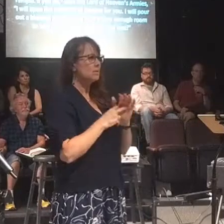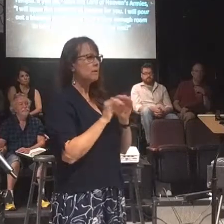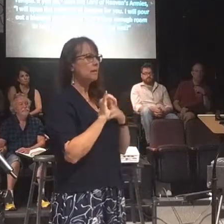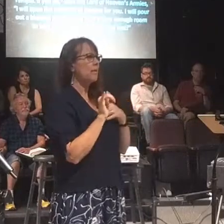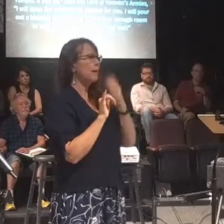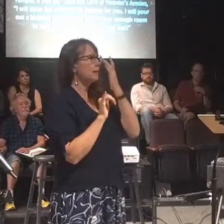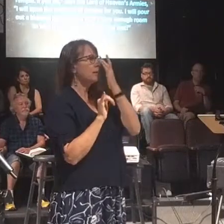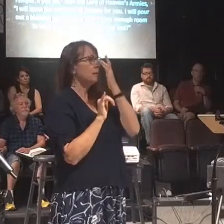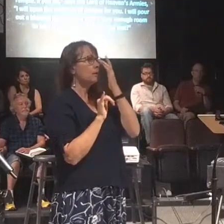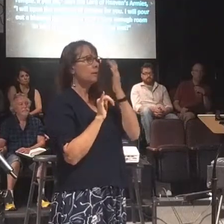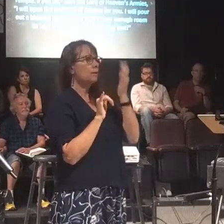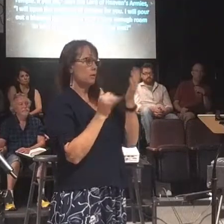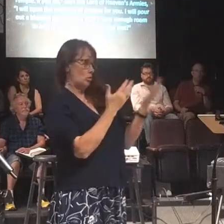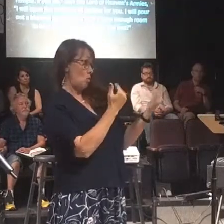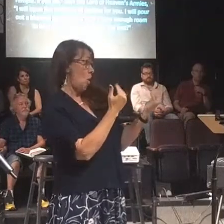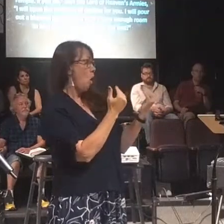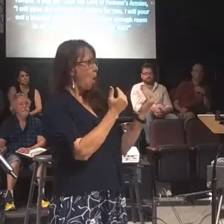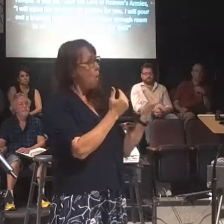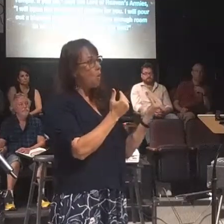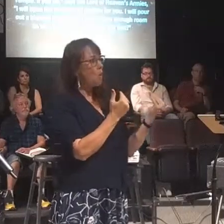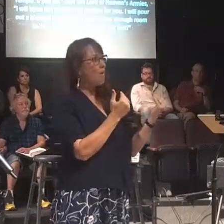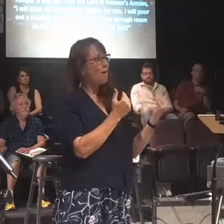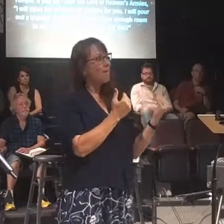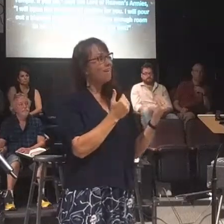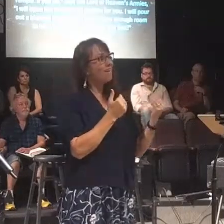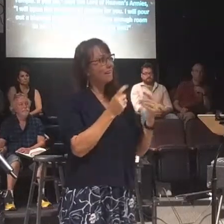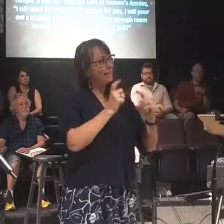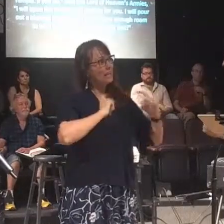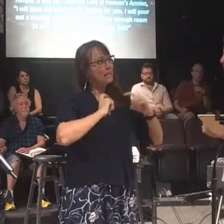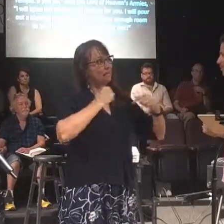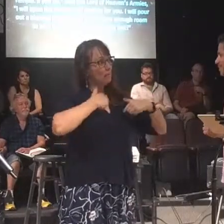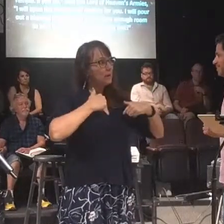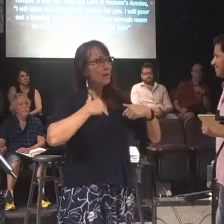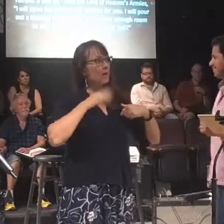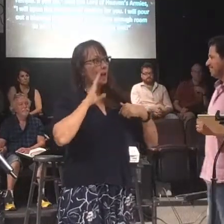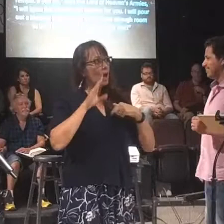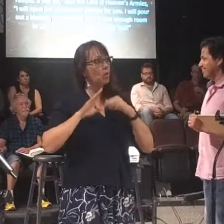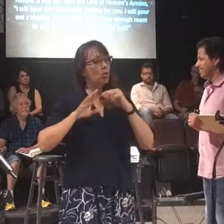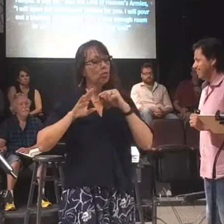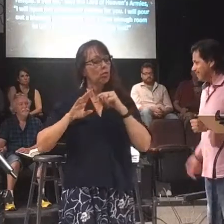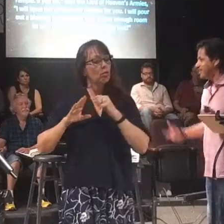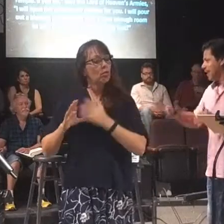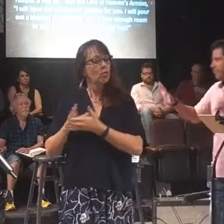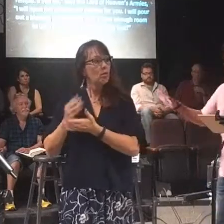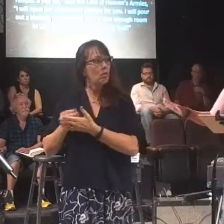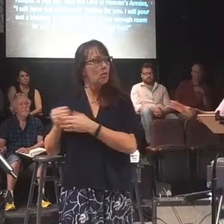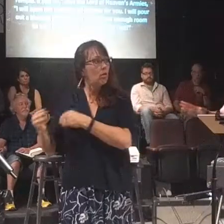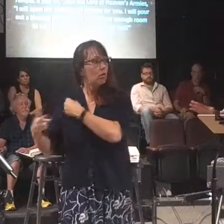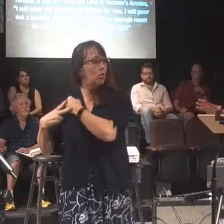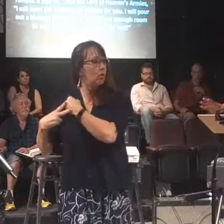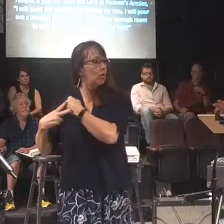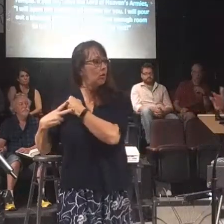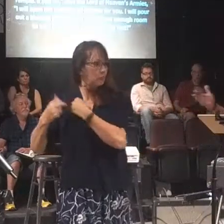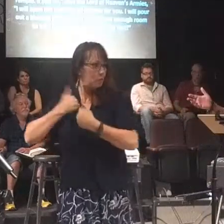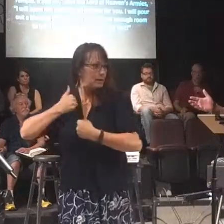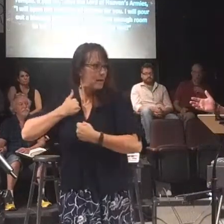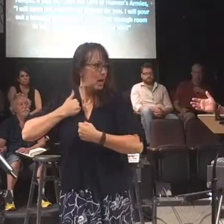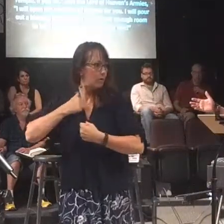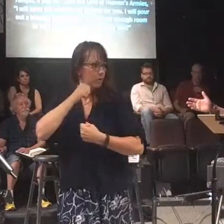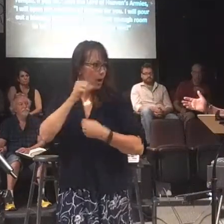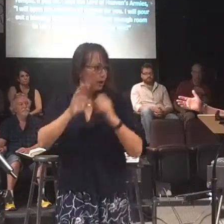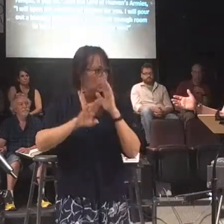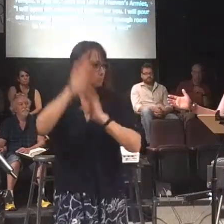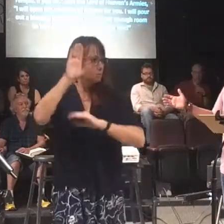Right? Give us a seed of $100 and you'll be wealthy in 3 weeks. That's a scam, obviously, right? That's not the